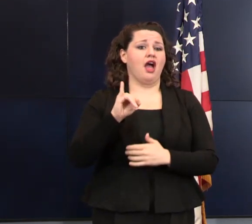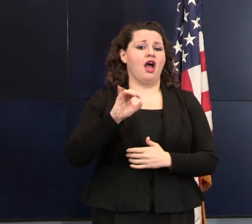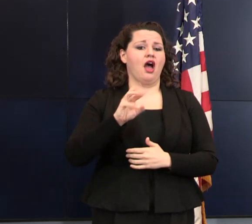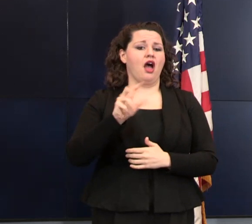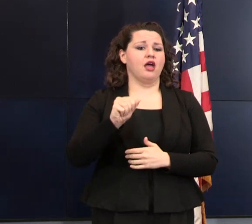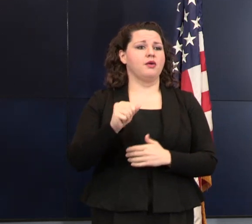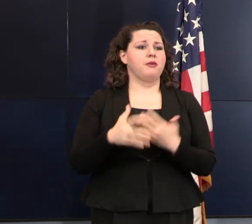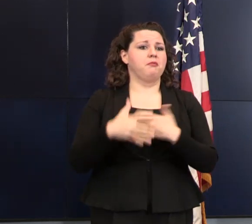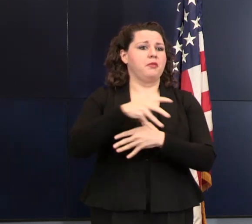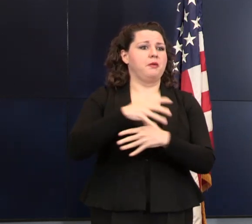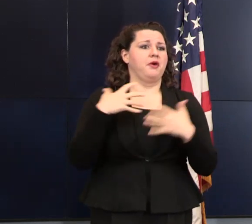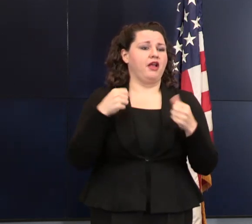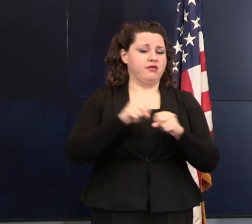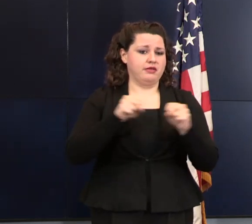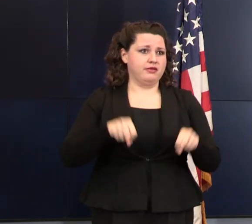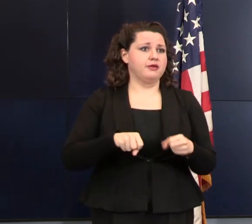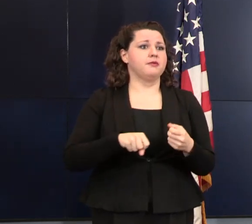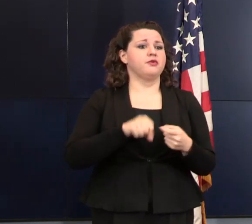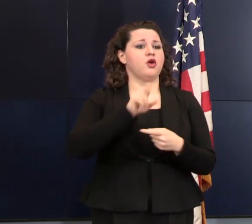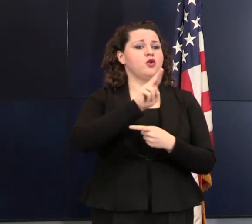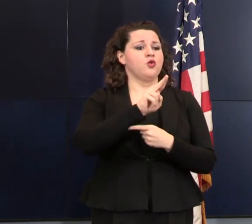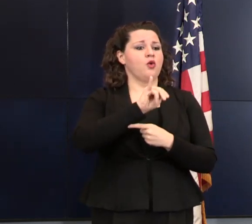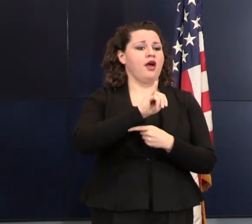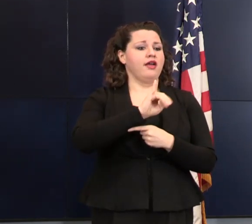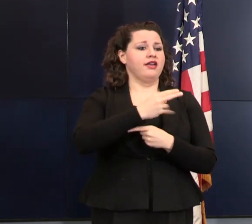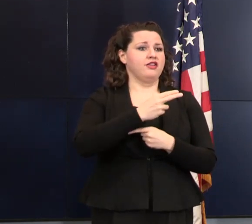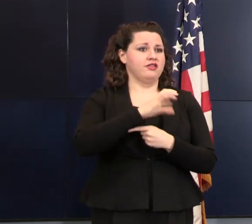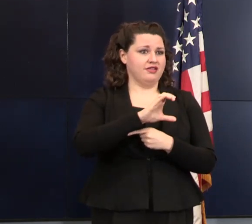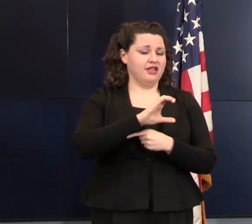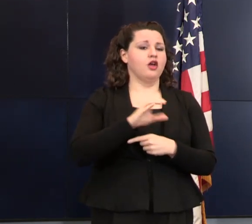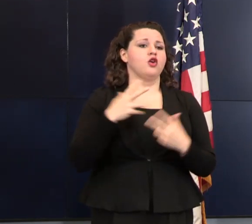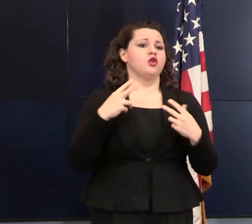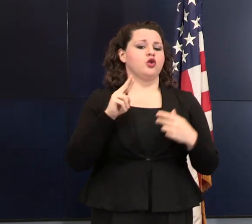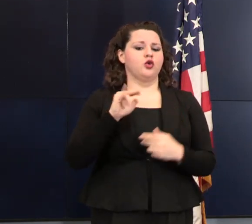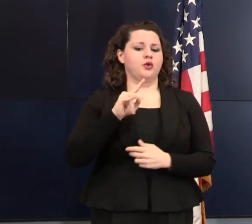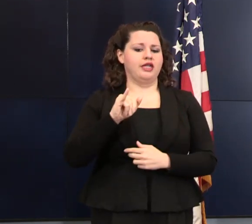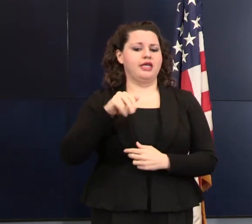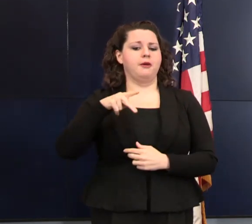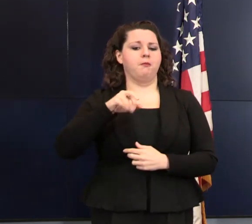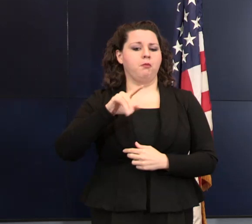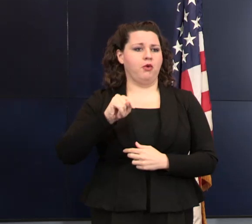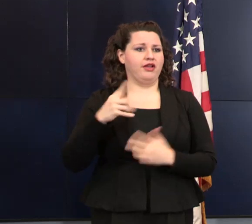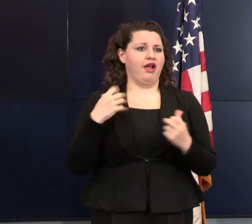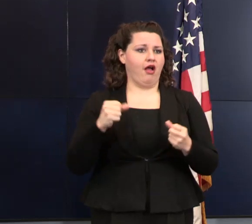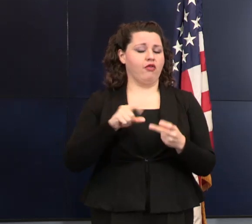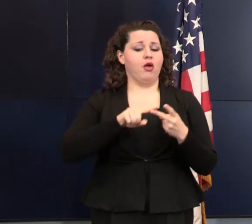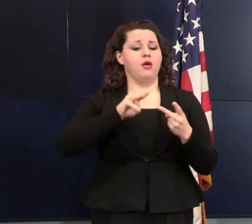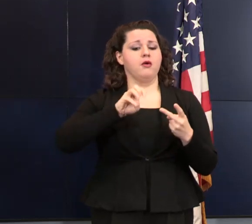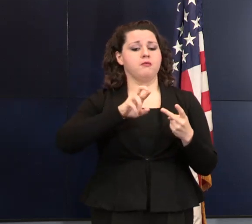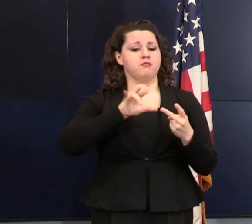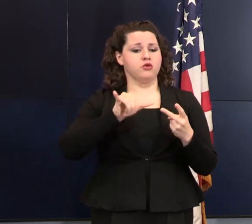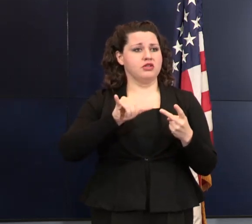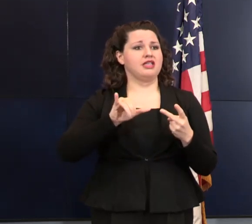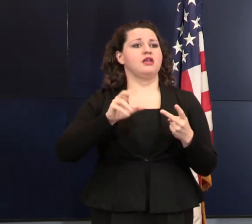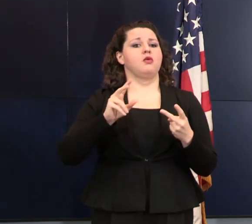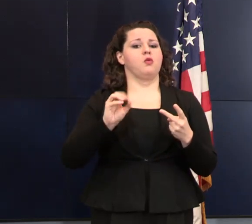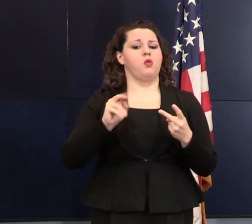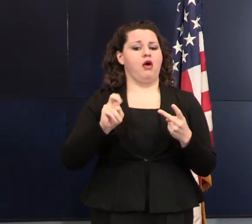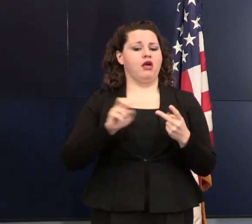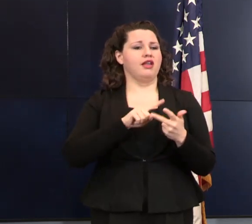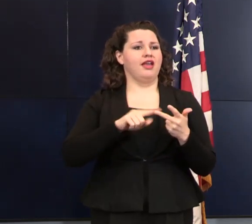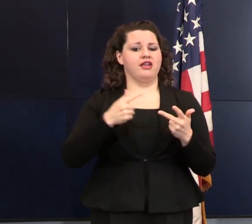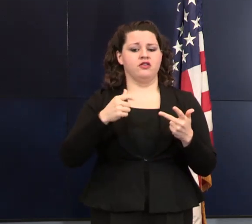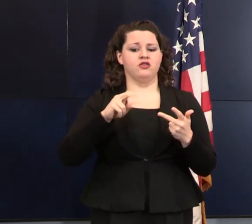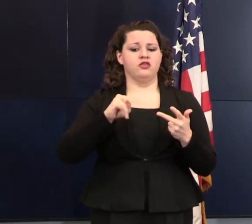health systems, including UIHC, Unity Point Health, Mercy One, and Genesis, as well as all of the community